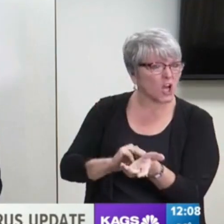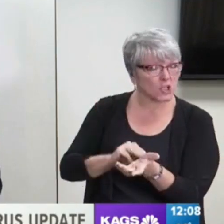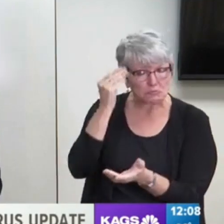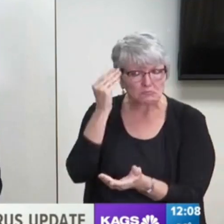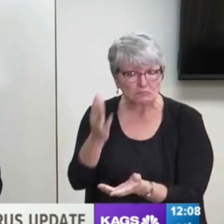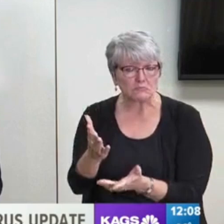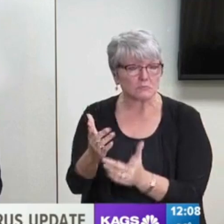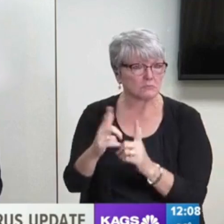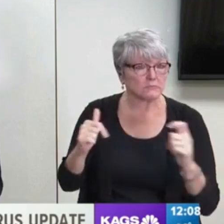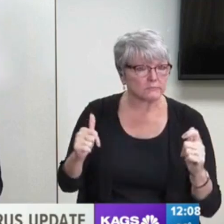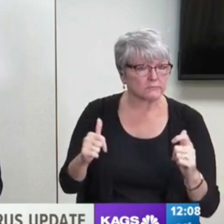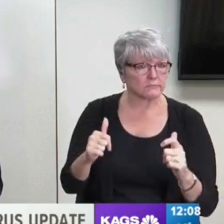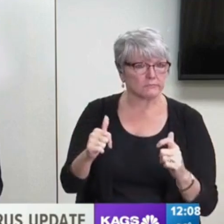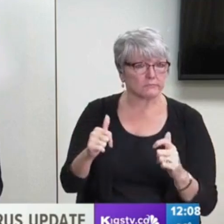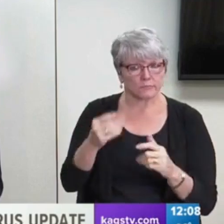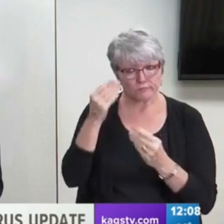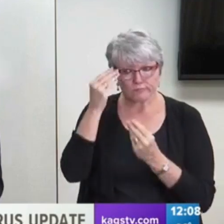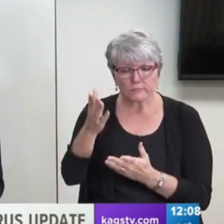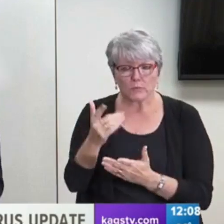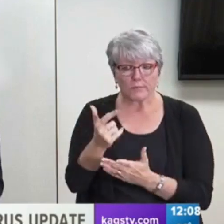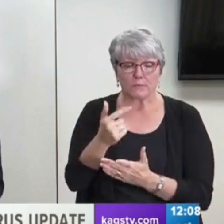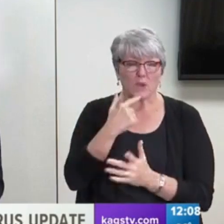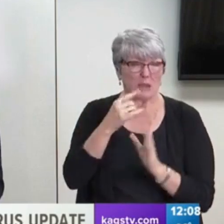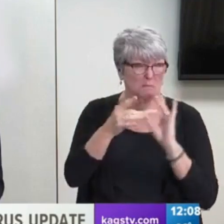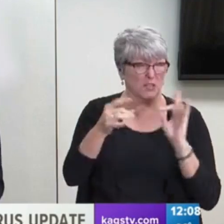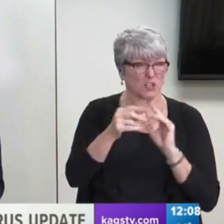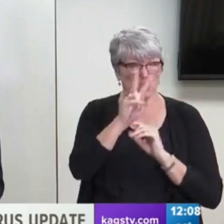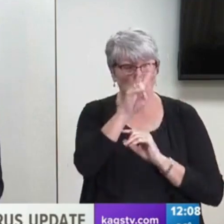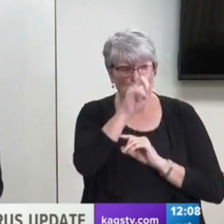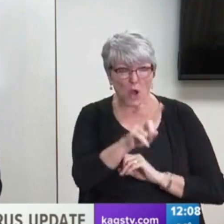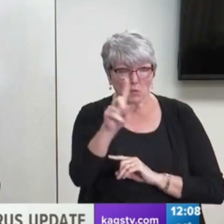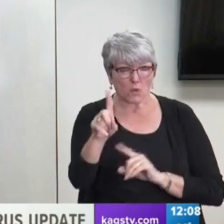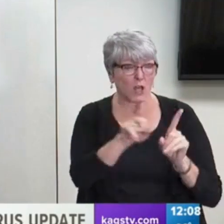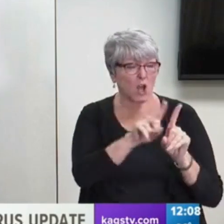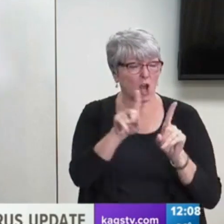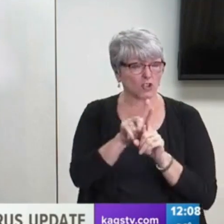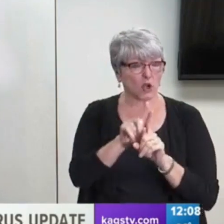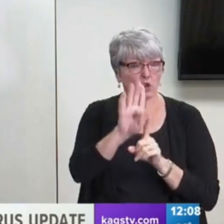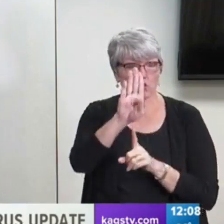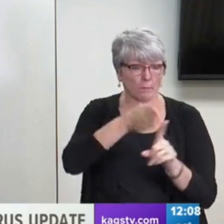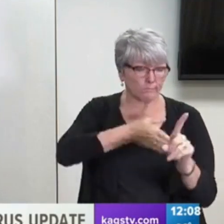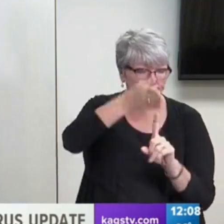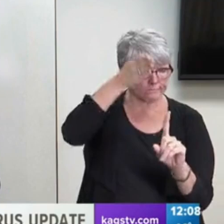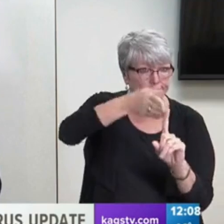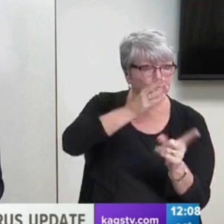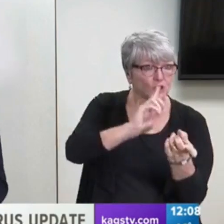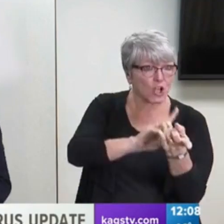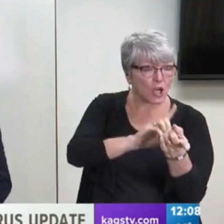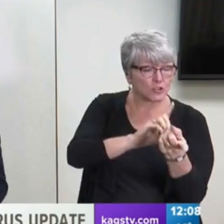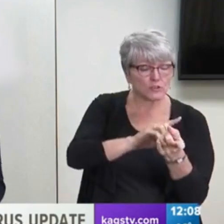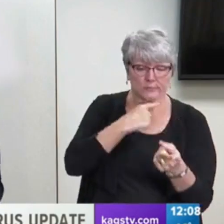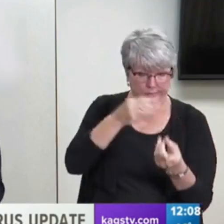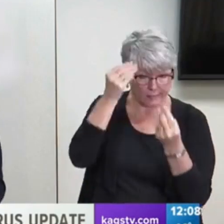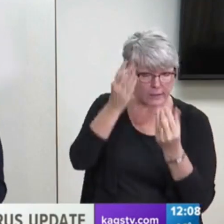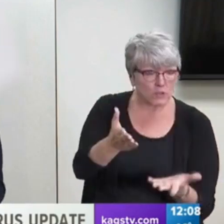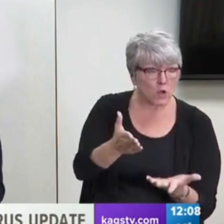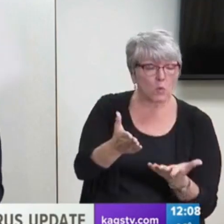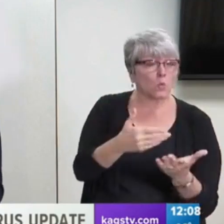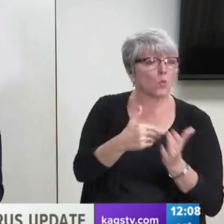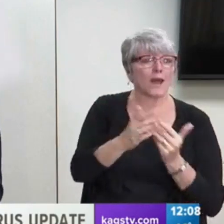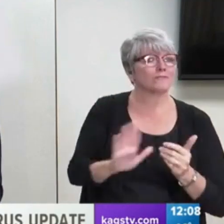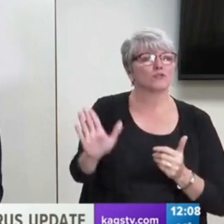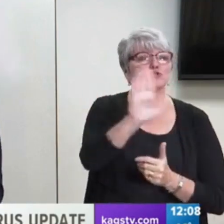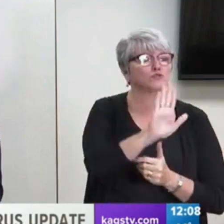doctors, et cetera, however our chain of command to get up. We mentioned the 211 number, but also a primary care physician or whatever our healthcare access